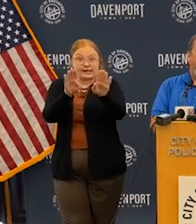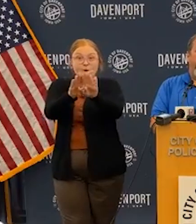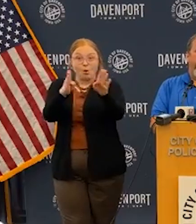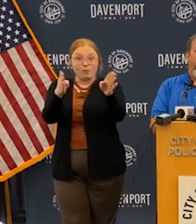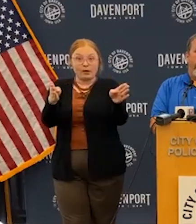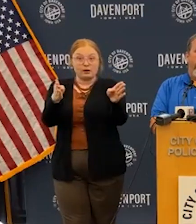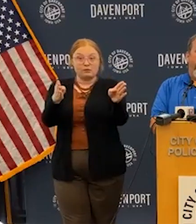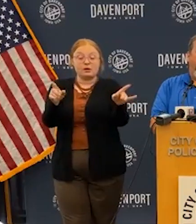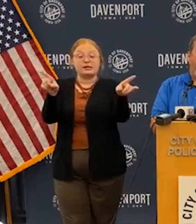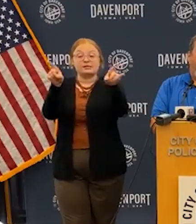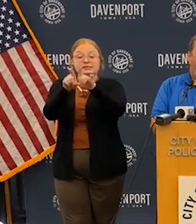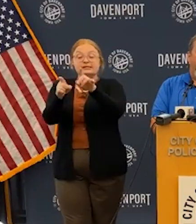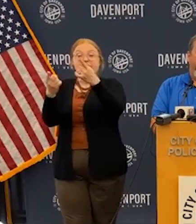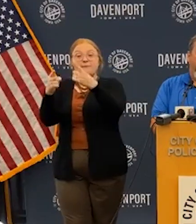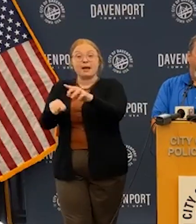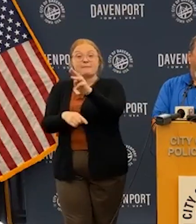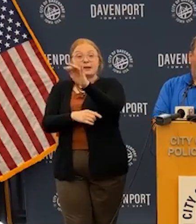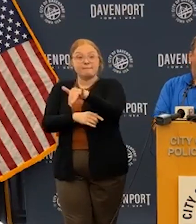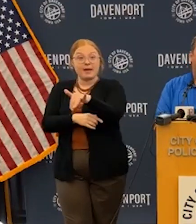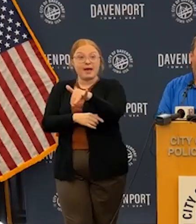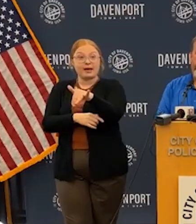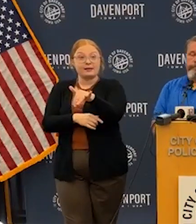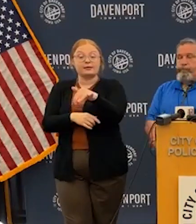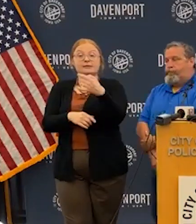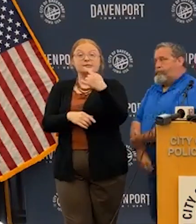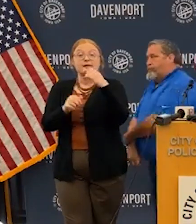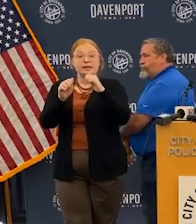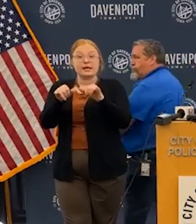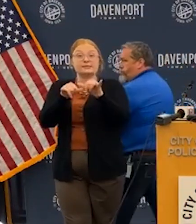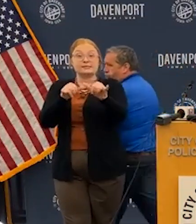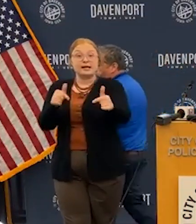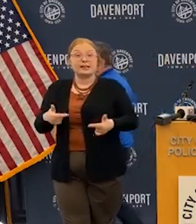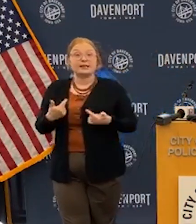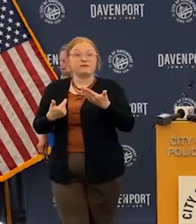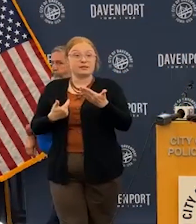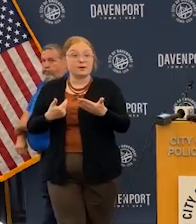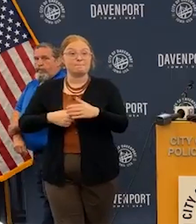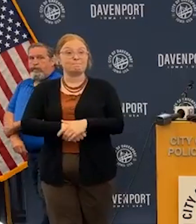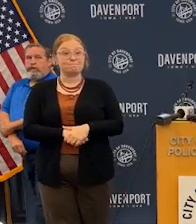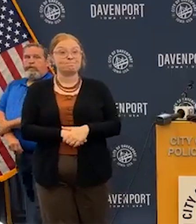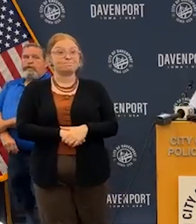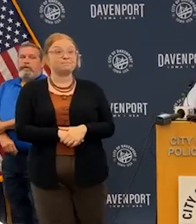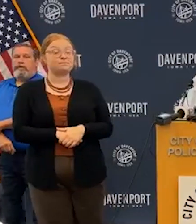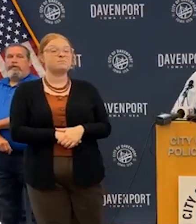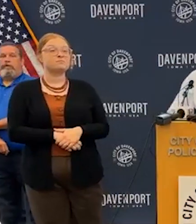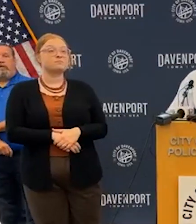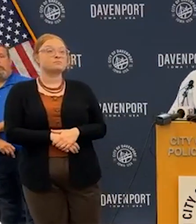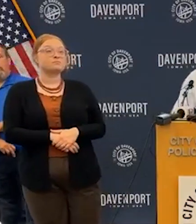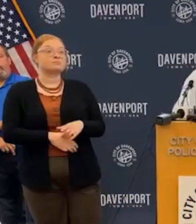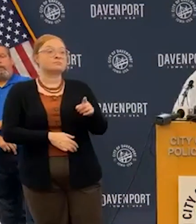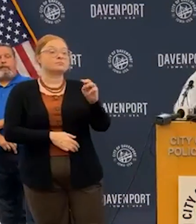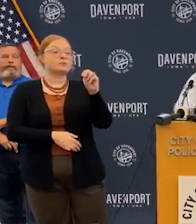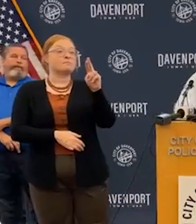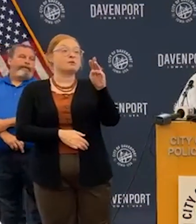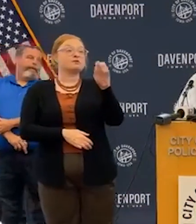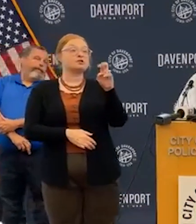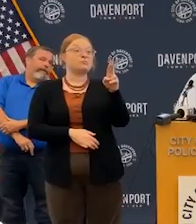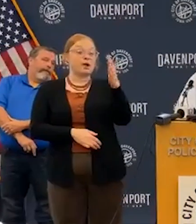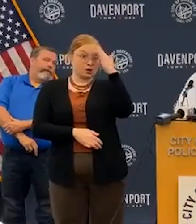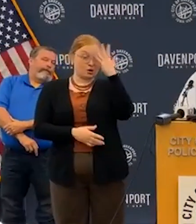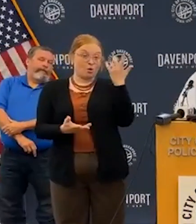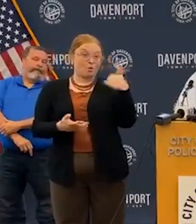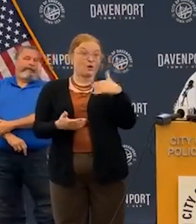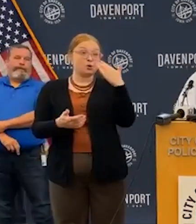evacuated. Thank you. Okay, sir, you waited. Quite simply, Mr. Mayor, knowing what we know now, could the city have prevented